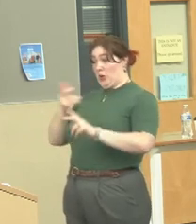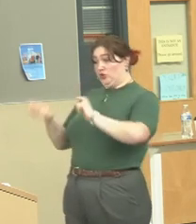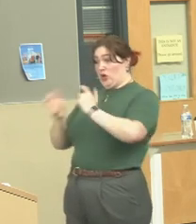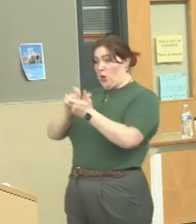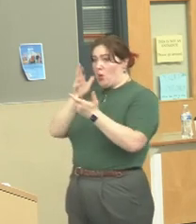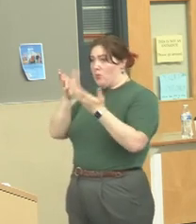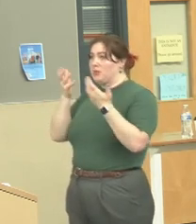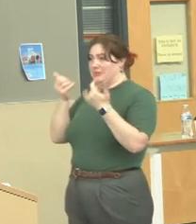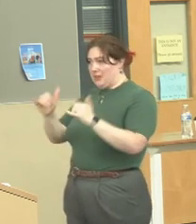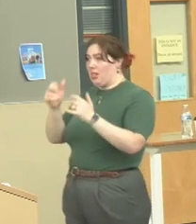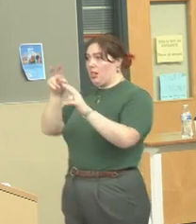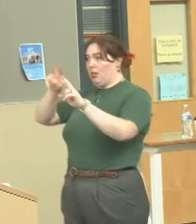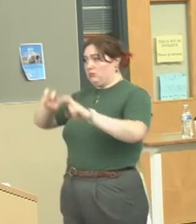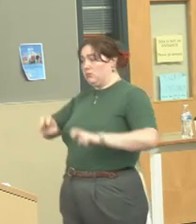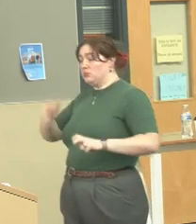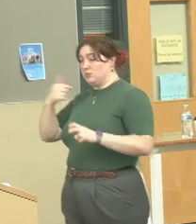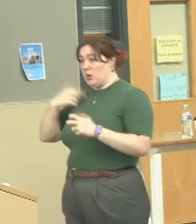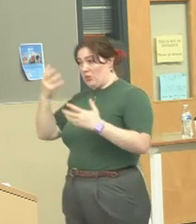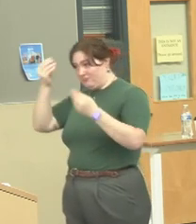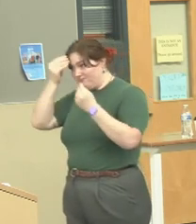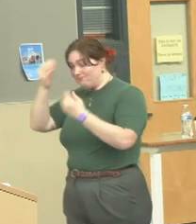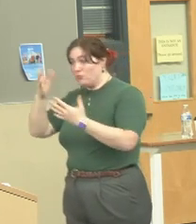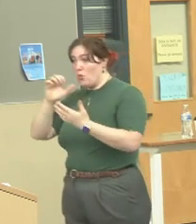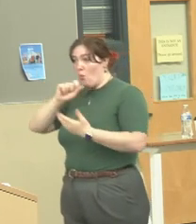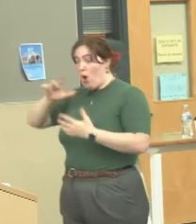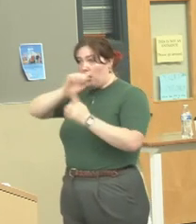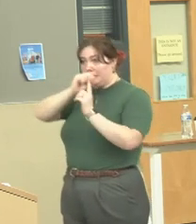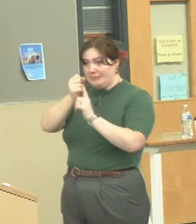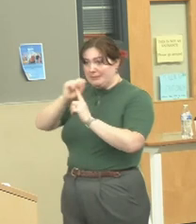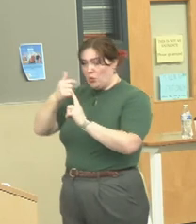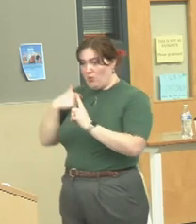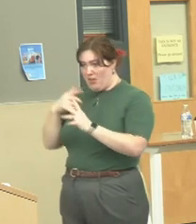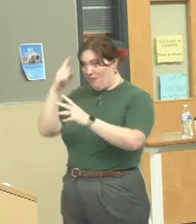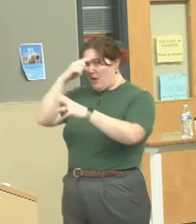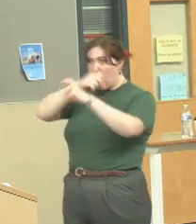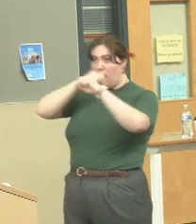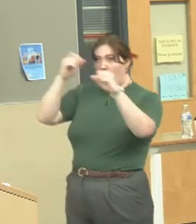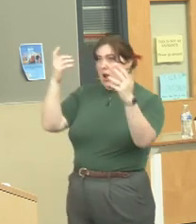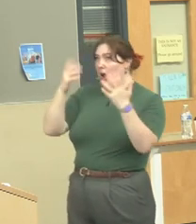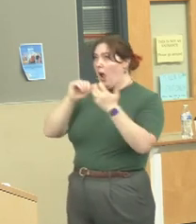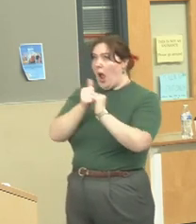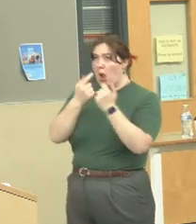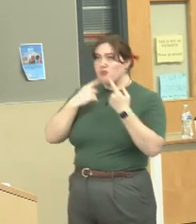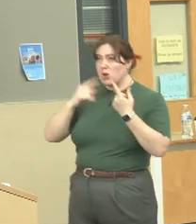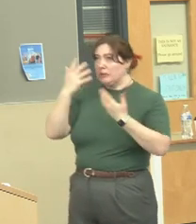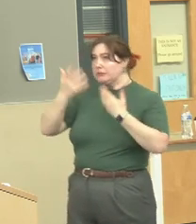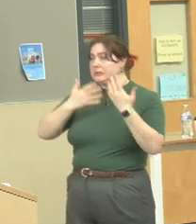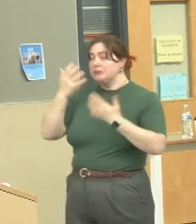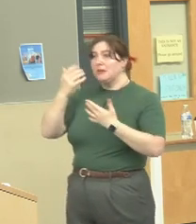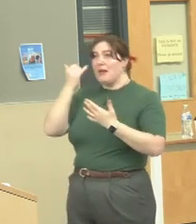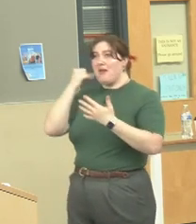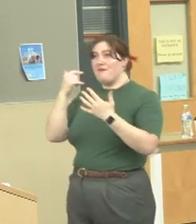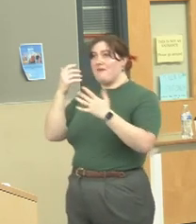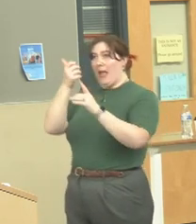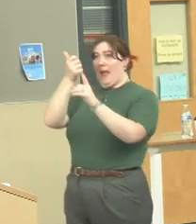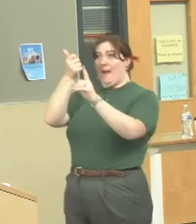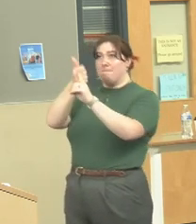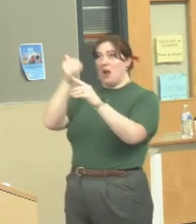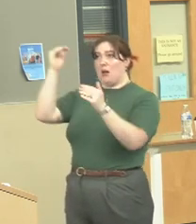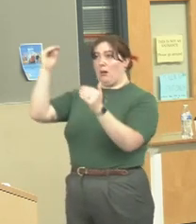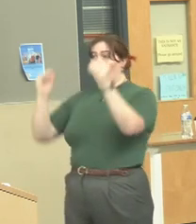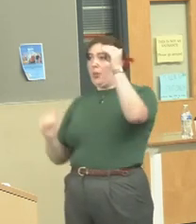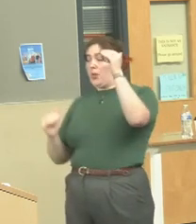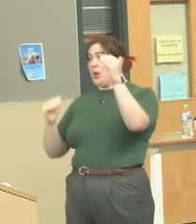what I can tell you is that in all of the scenarios that we've run, if we have seen a scenario where there is a disproportional impact to our students and